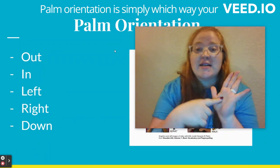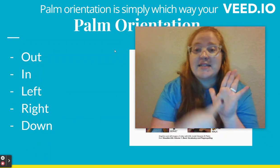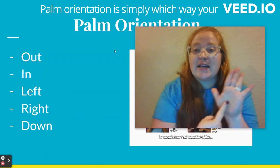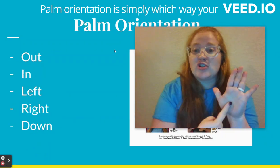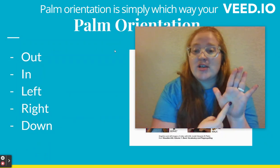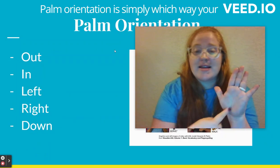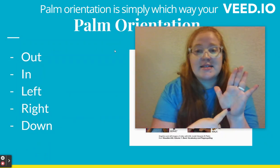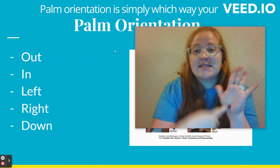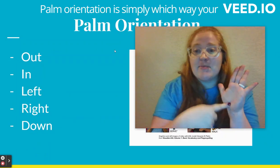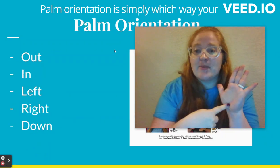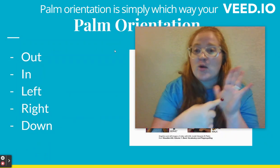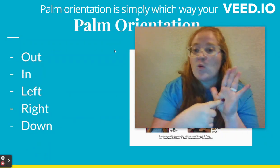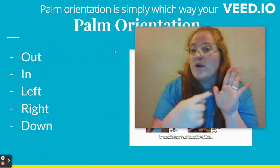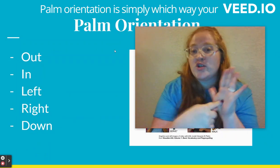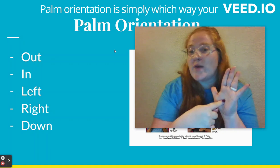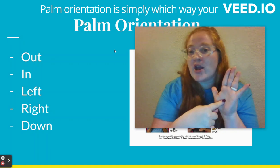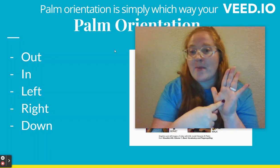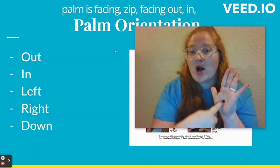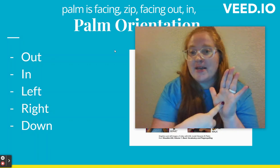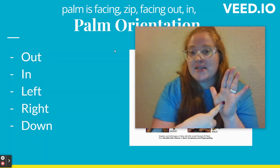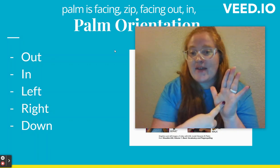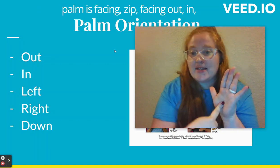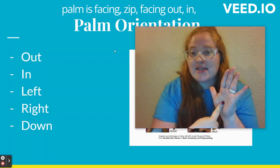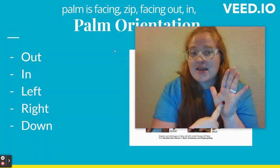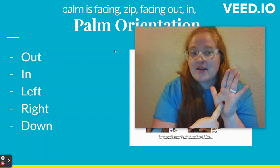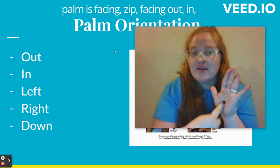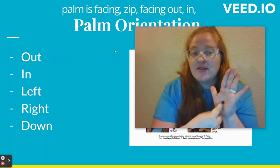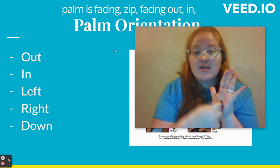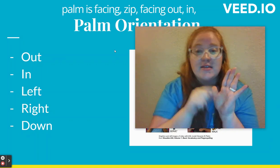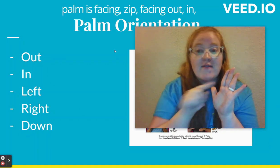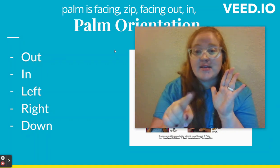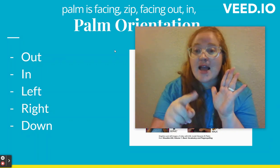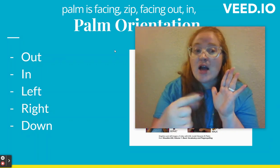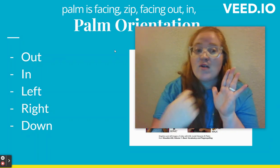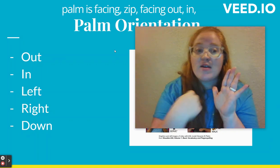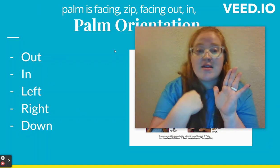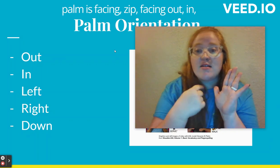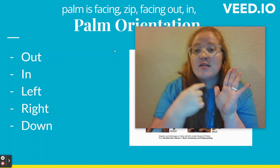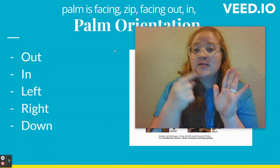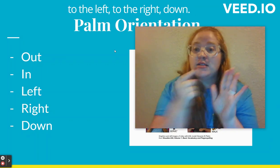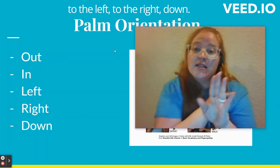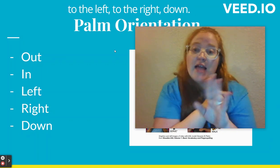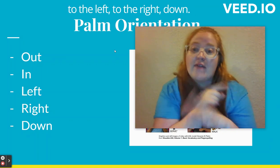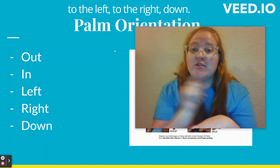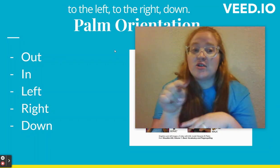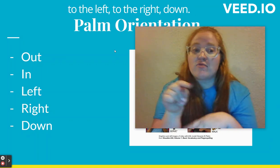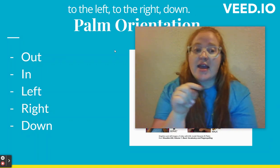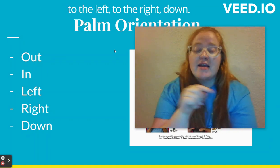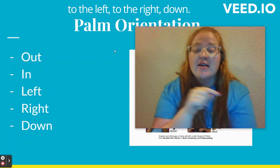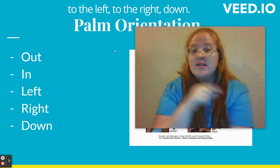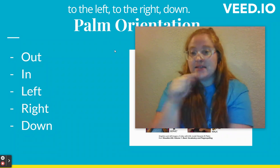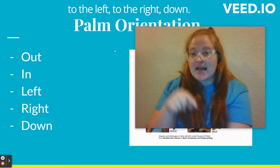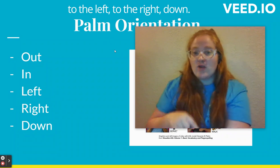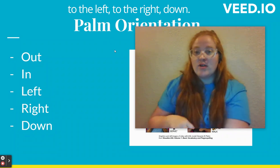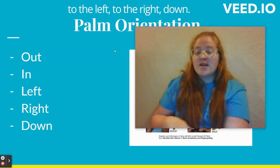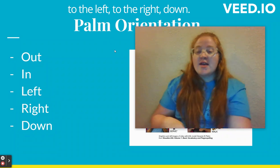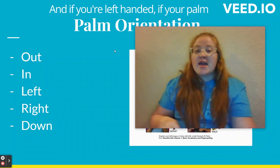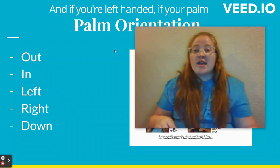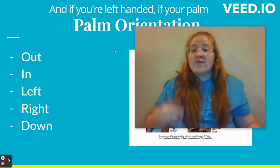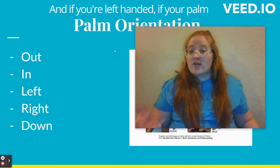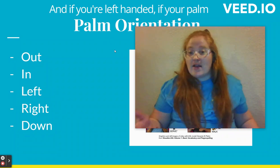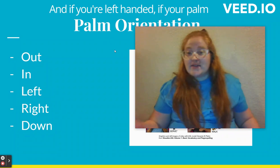Palm orientation is simply which way your palm is facing. Is it facing out, in, to the left, to the right,